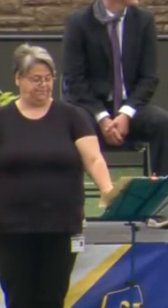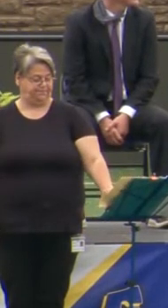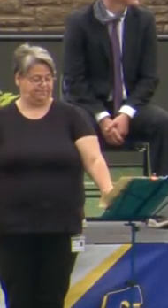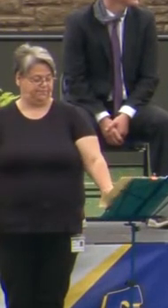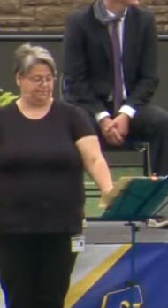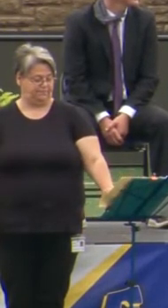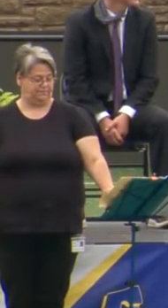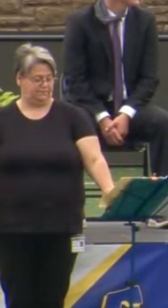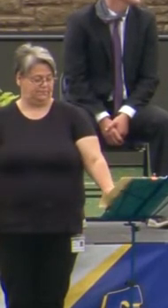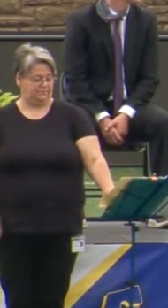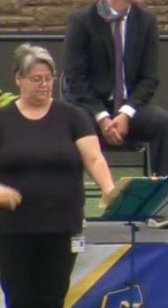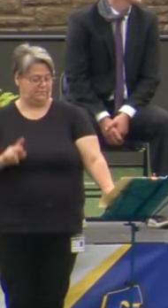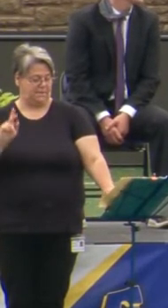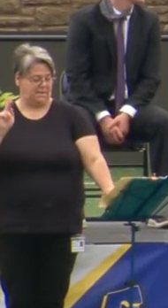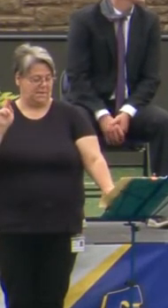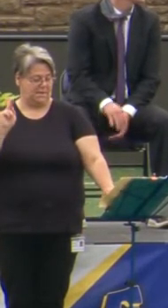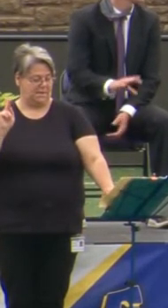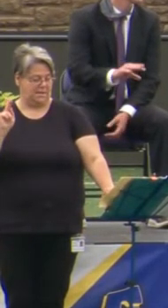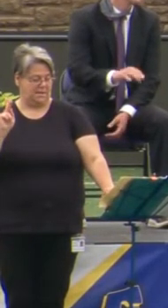Kimberly Tequanguewe.